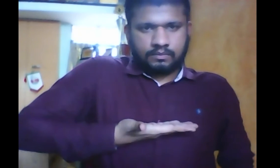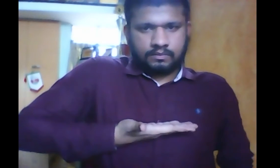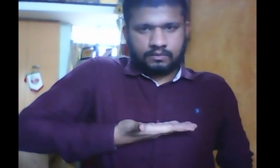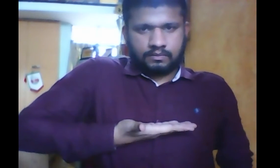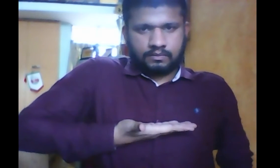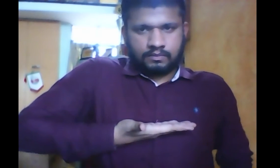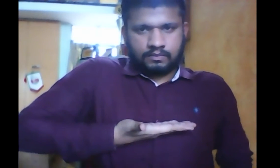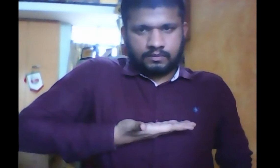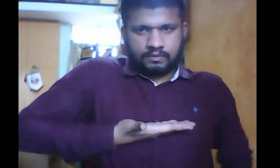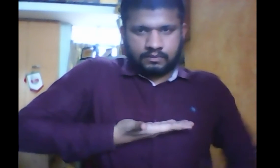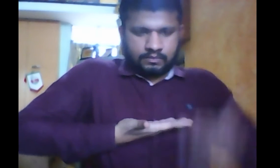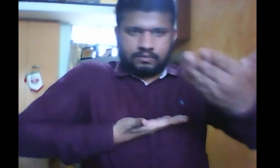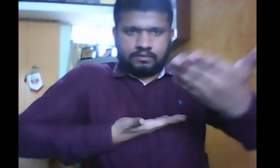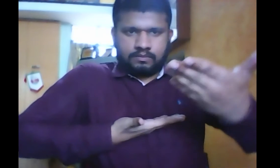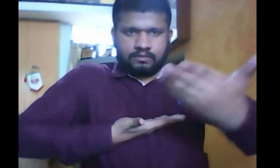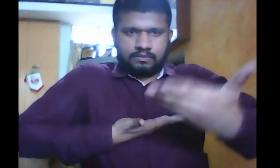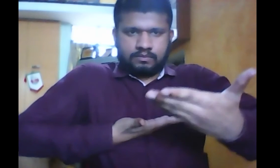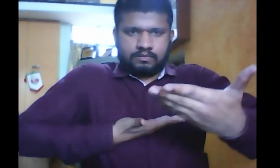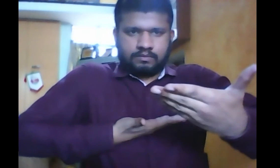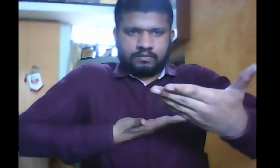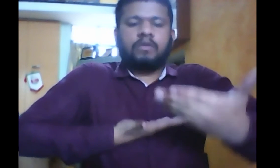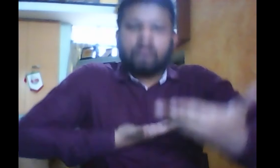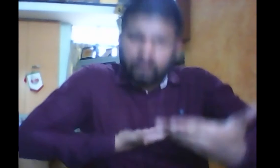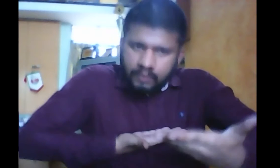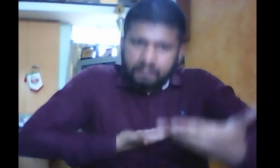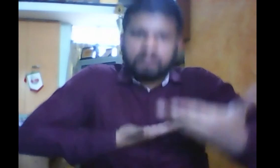On your chest. Yeah. On your chest. Like welcome.